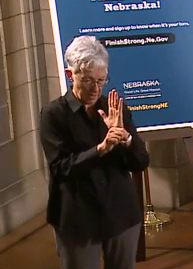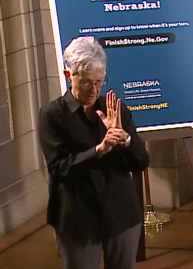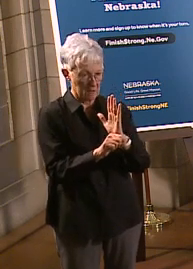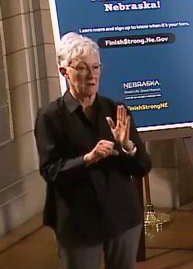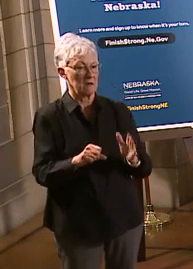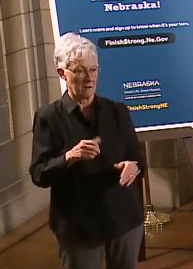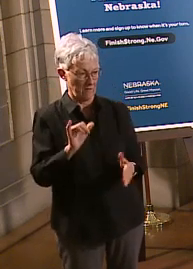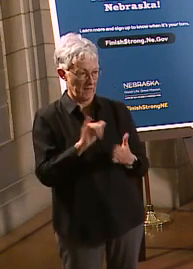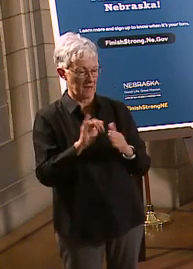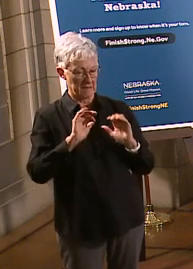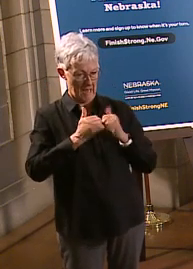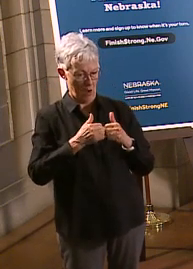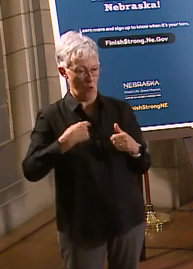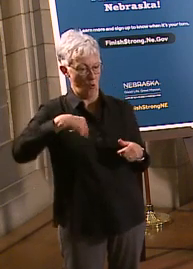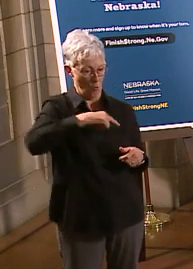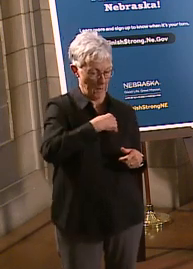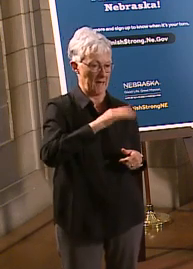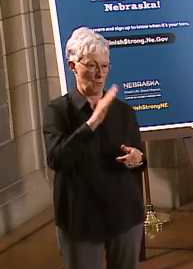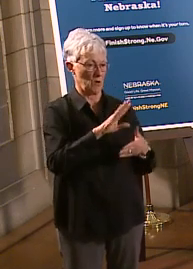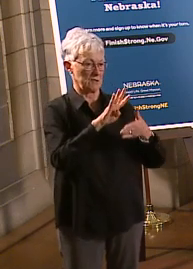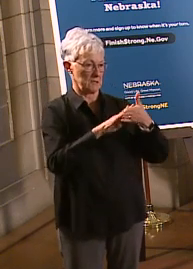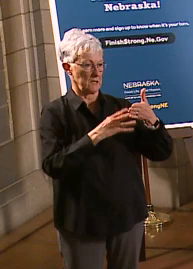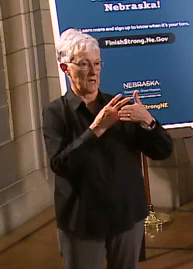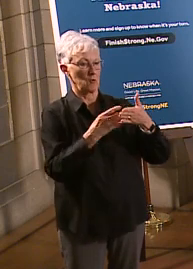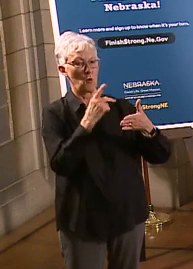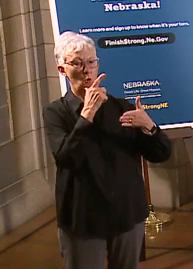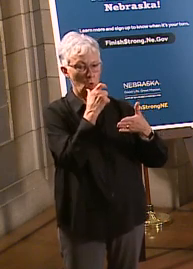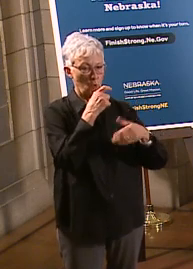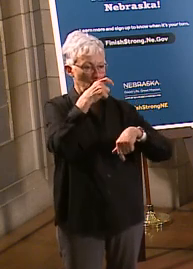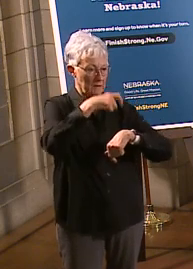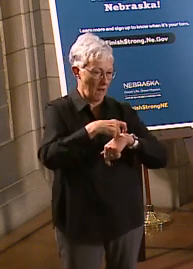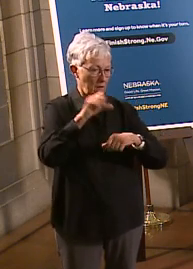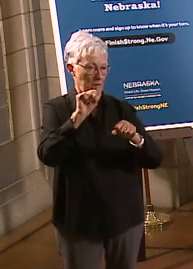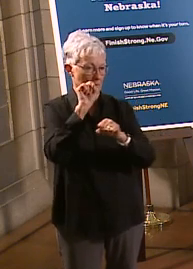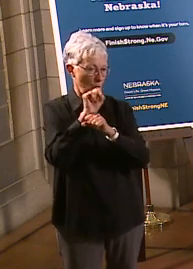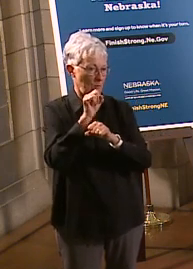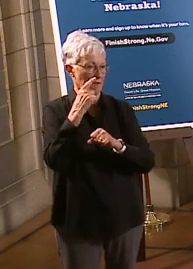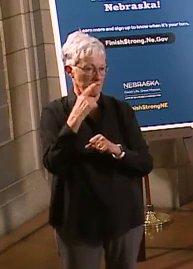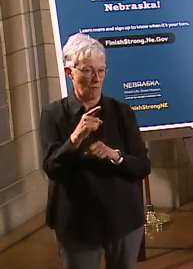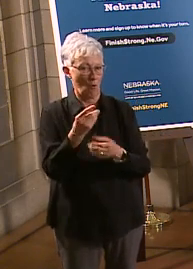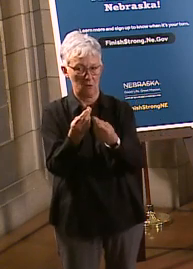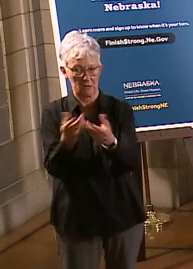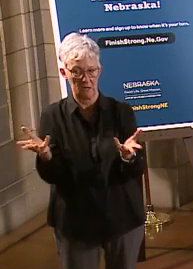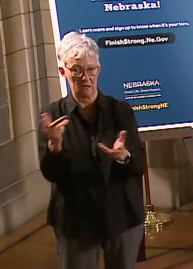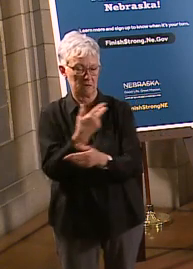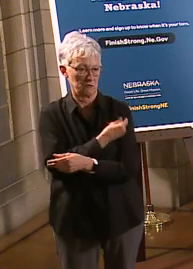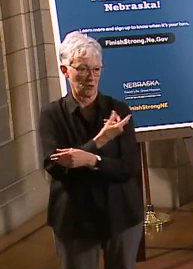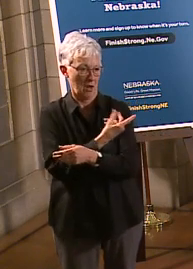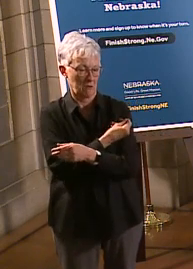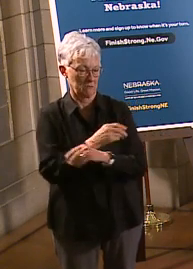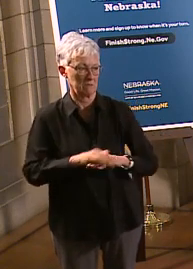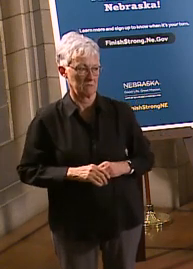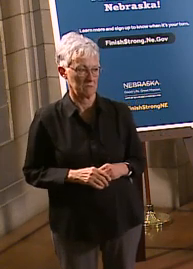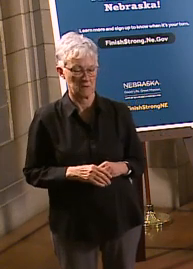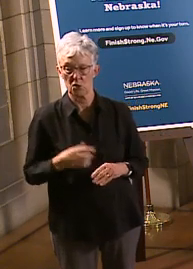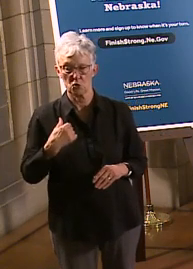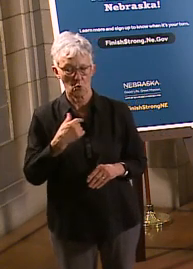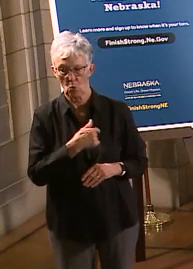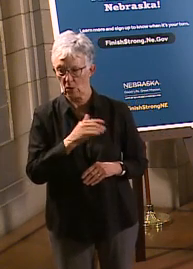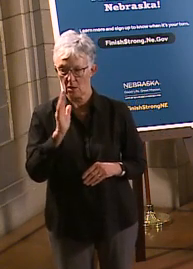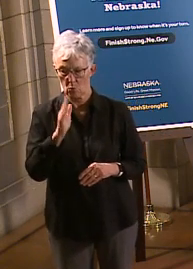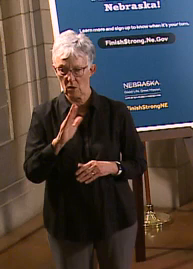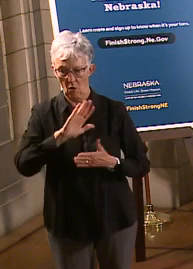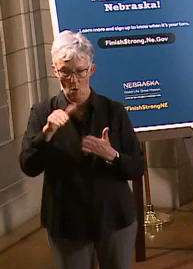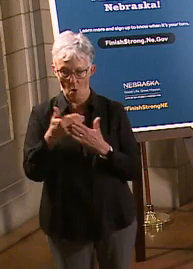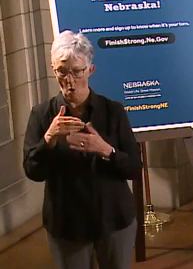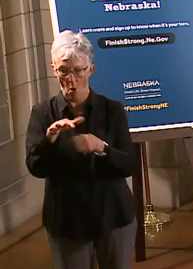but that's how we will do the scheduling, which is what Paul's talking about there, and then also inventory management. So ultimately, we're going to bring in all of our local health departments and all